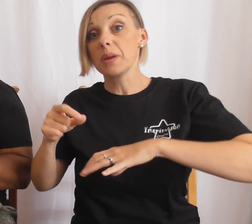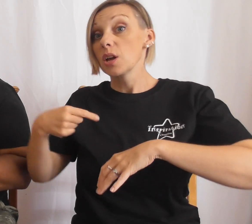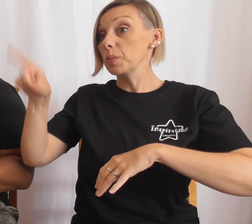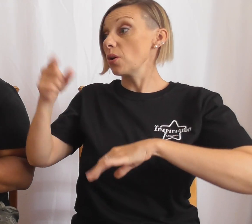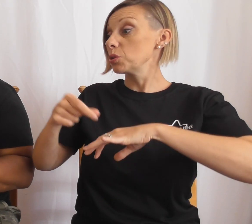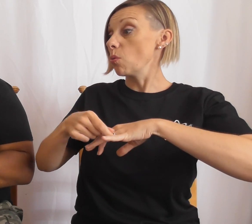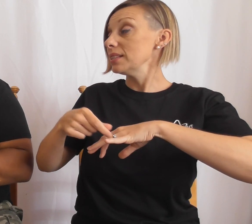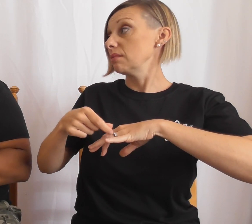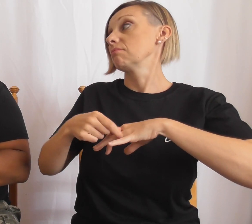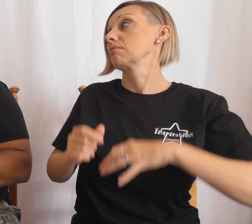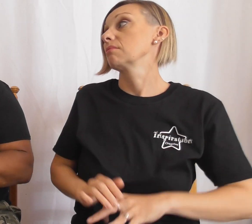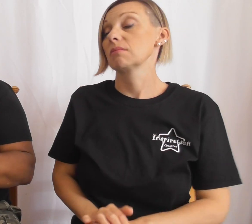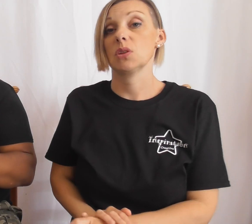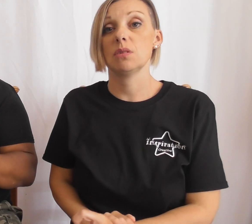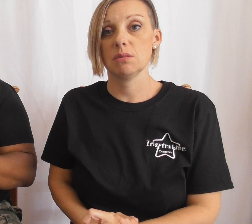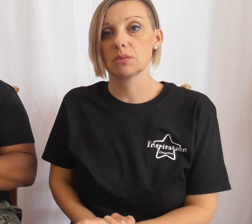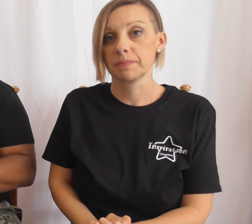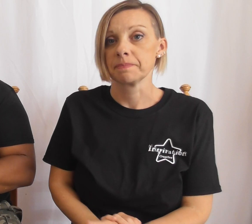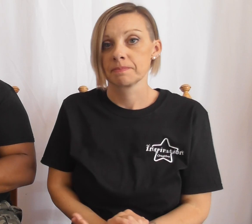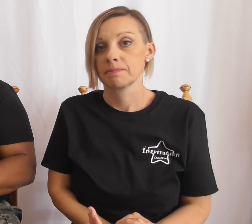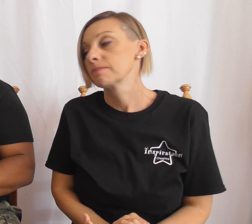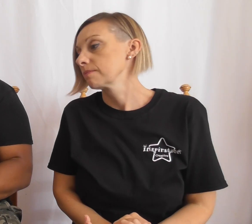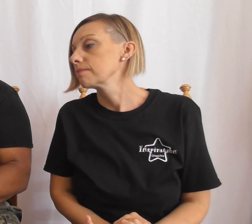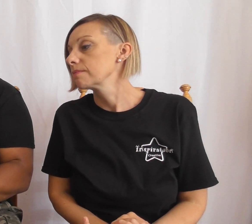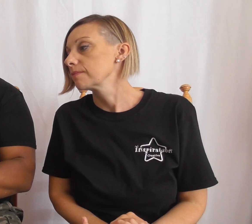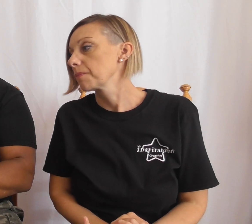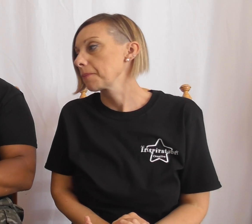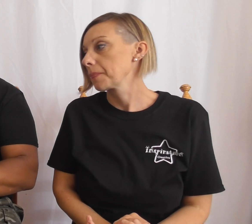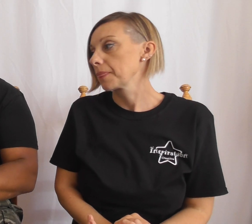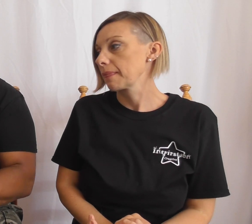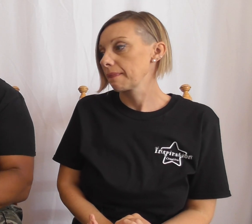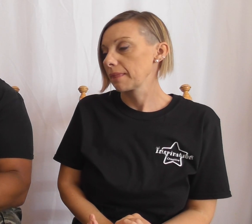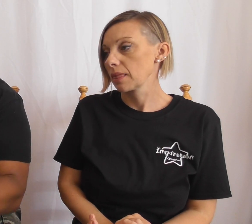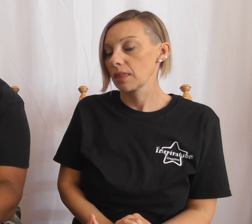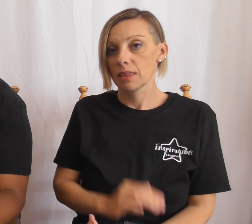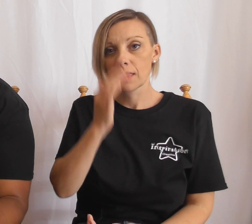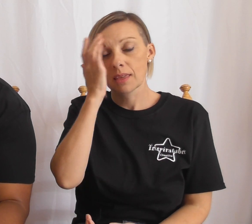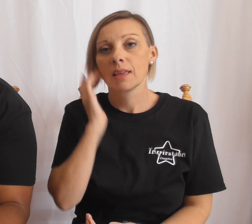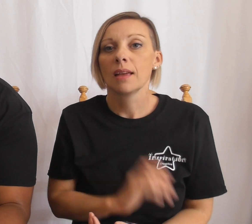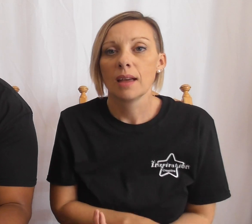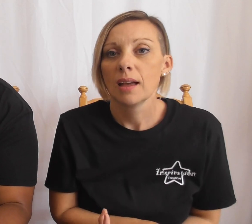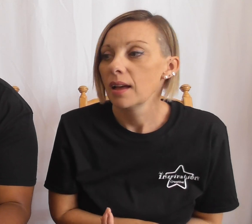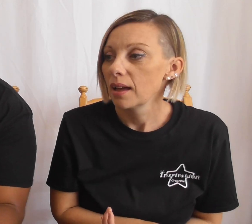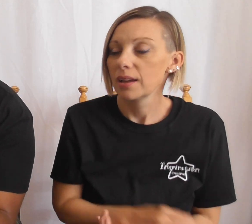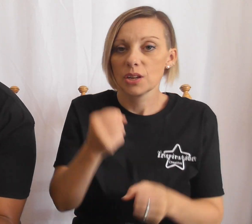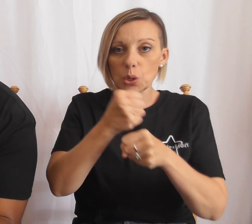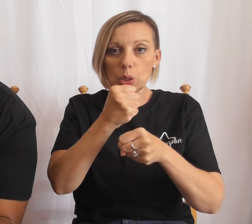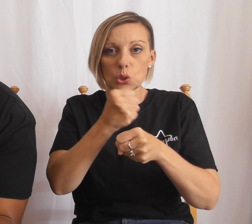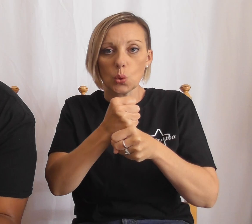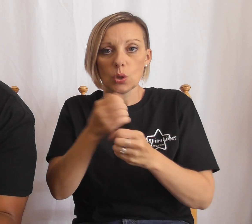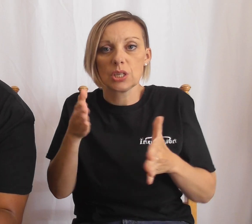Could be girlfriend. Could go on a Could date. be going to a wedding. Yeah, it Who could be. knows? So let's have a look. There's George at the